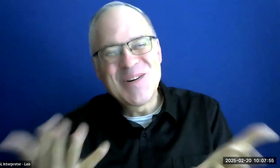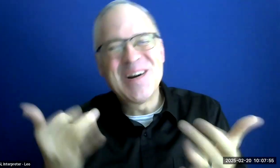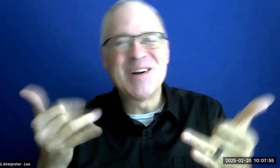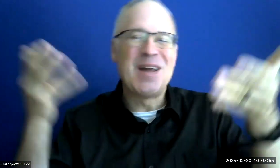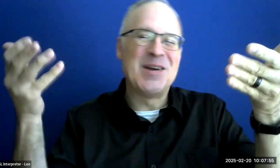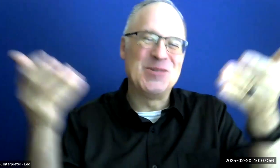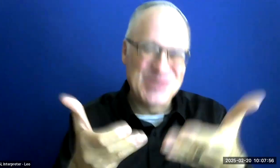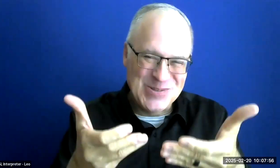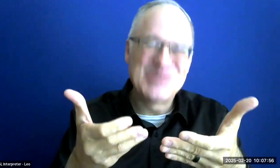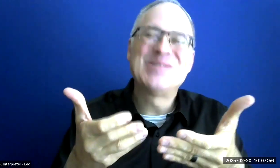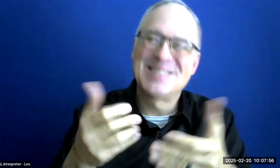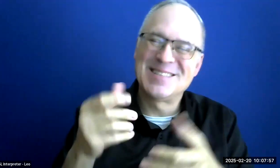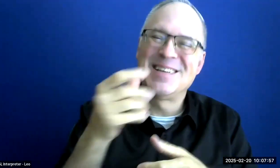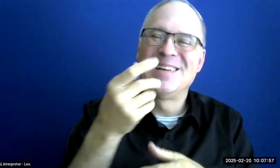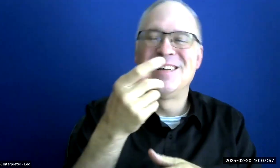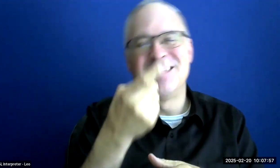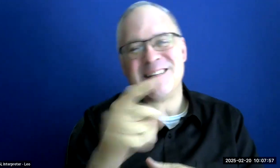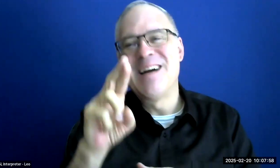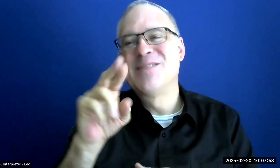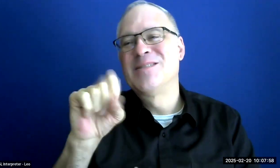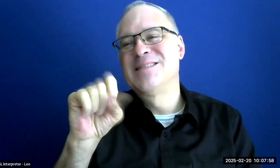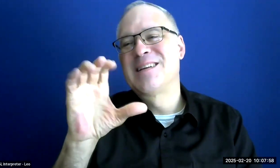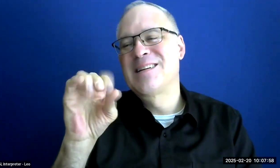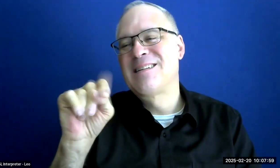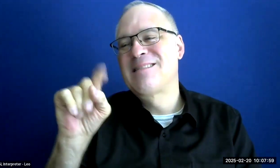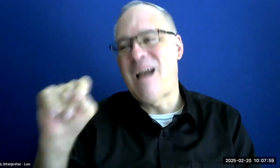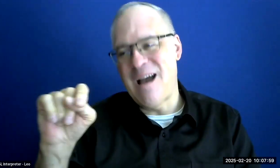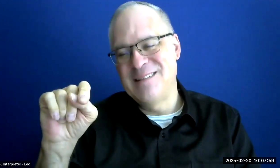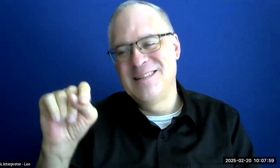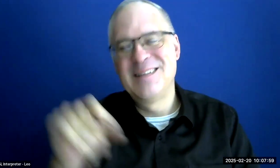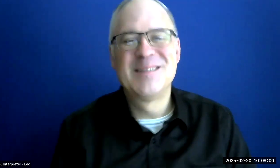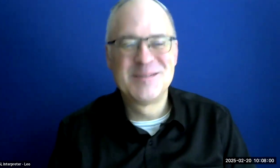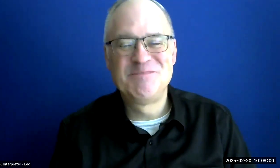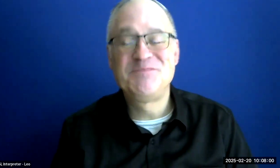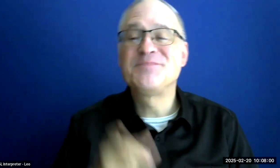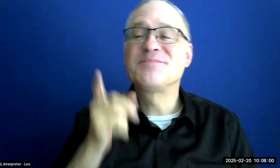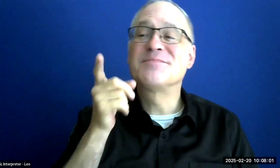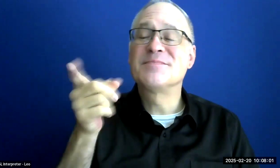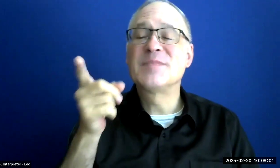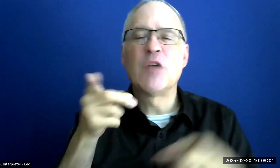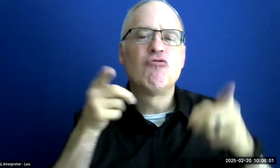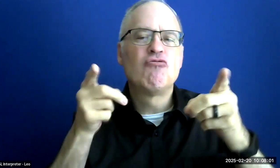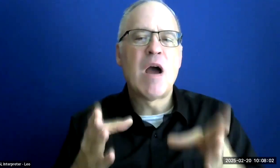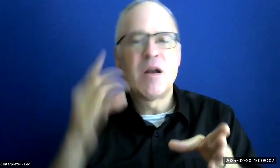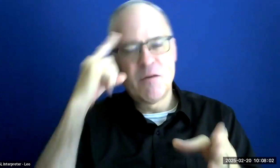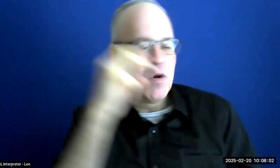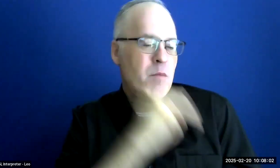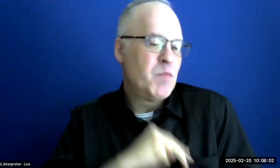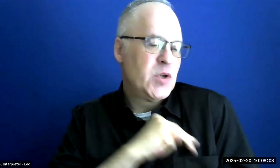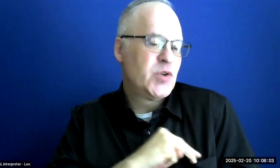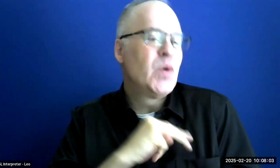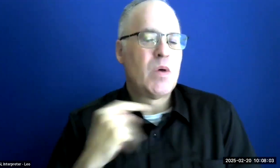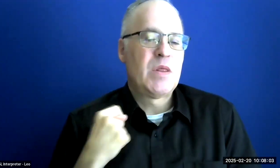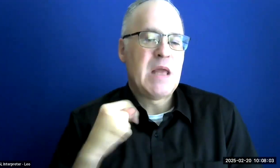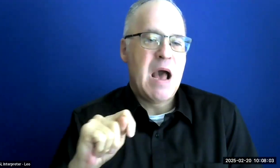to some and present to others Dr. David Scott. Dr. Scott is the Director of Mission Theology at the